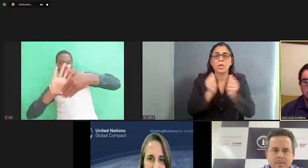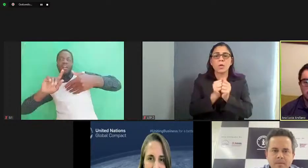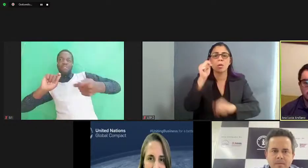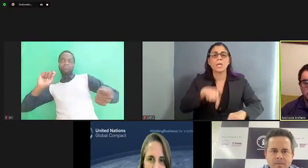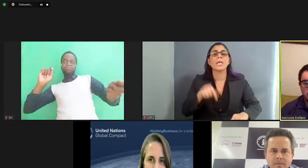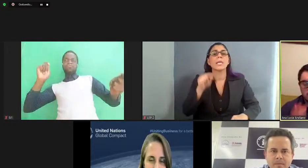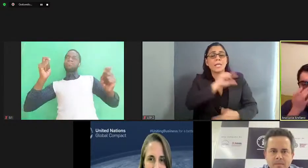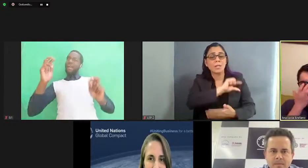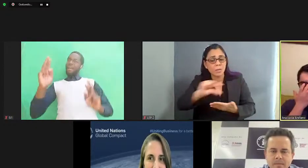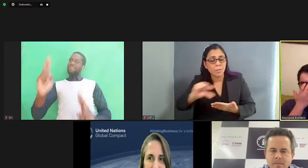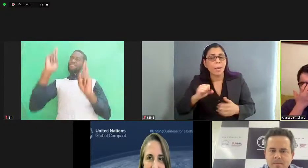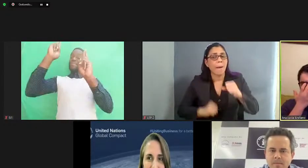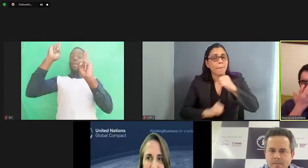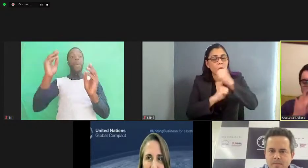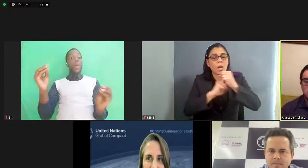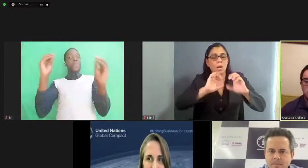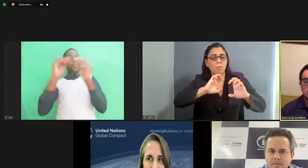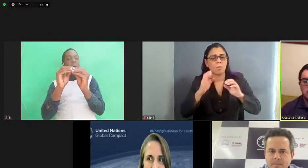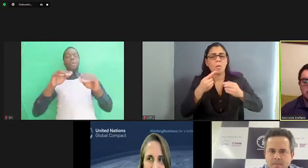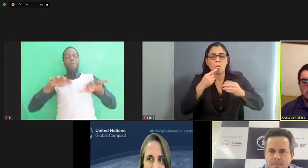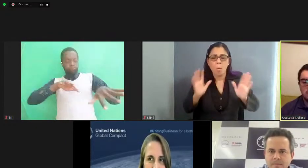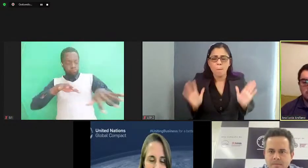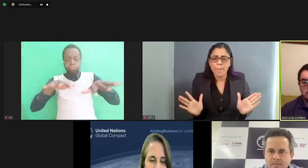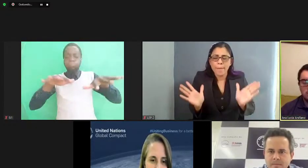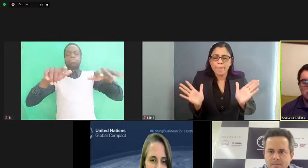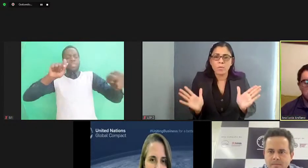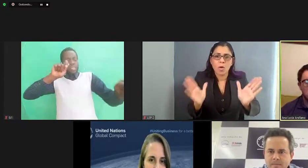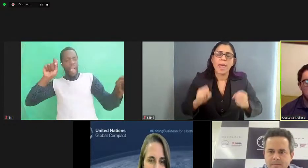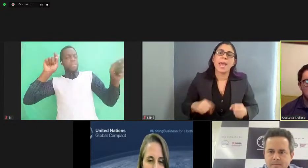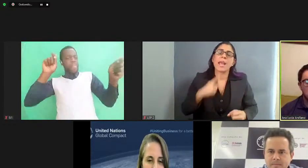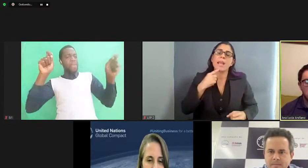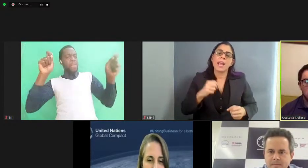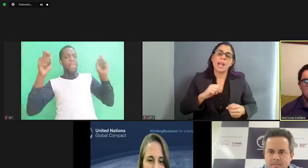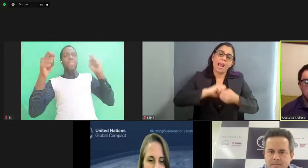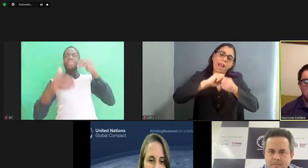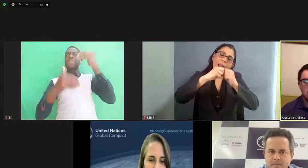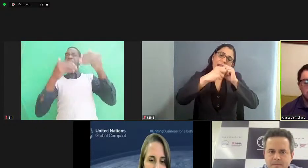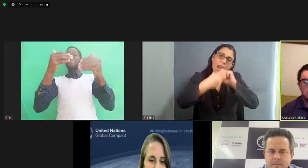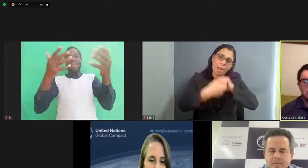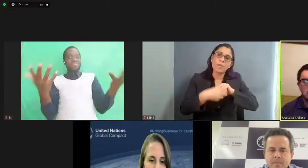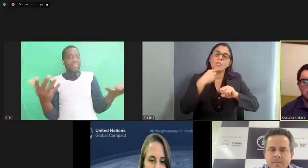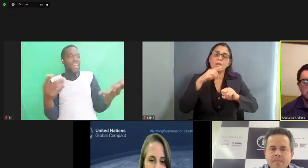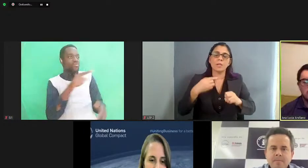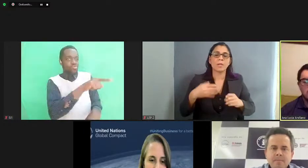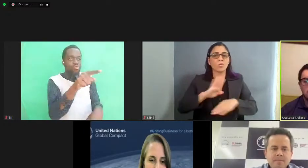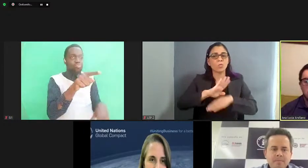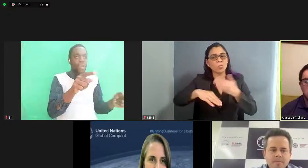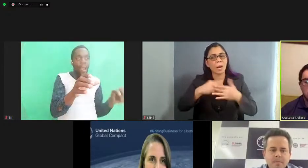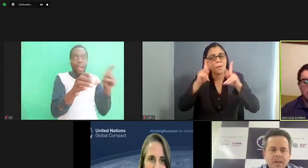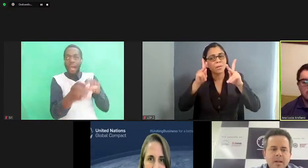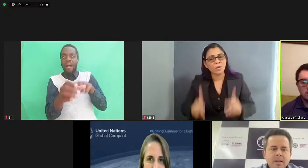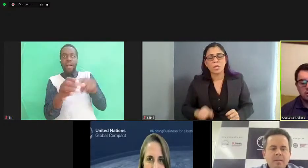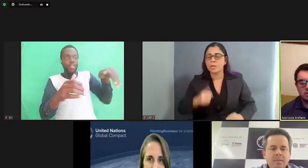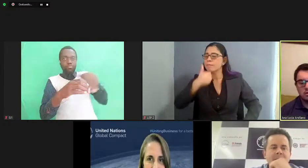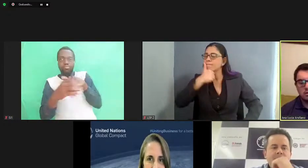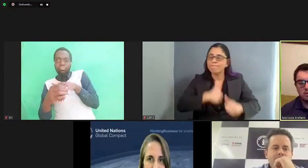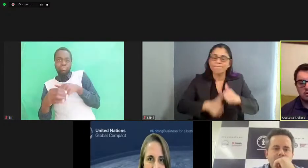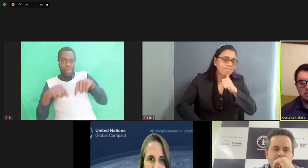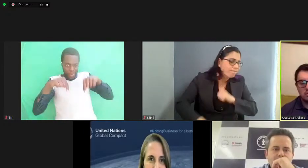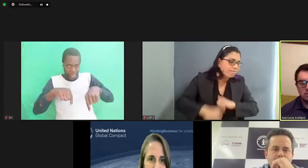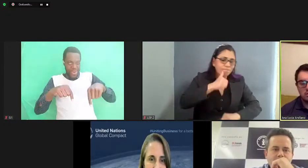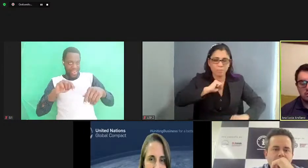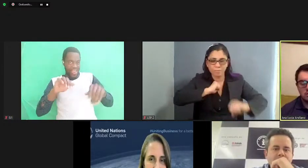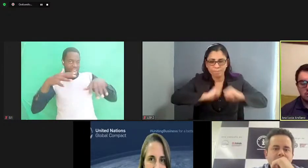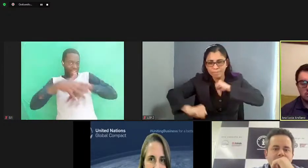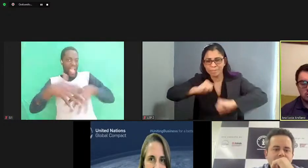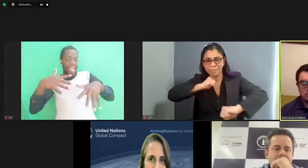disabilities and this support with all of the persons that are part